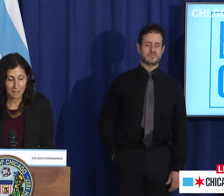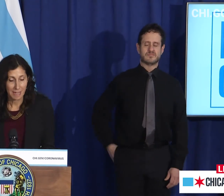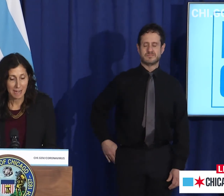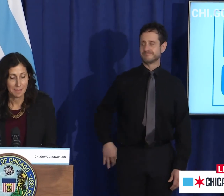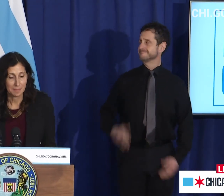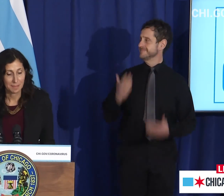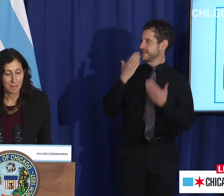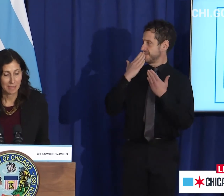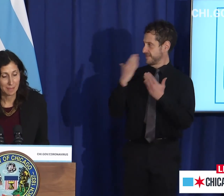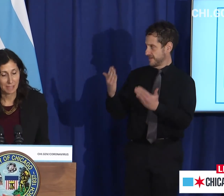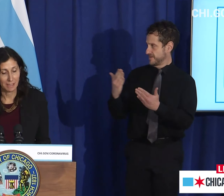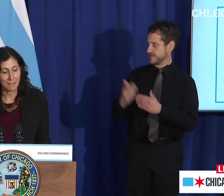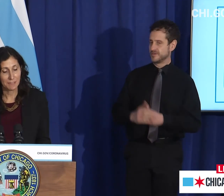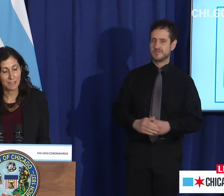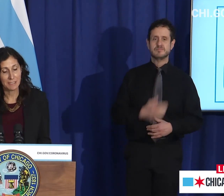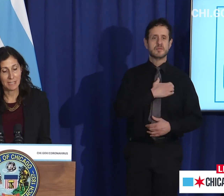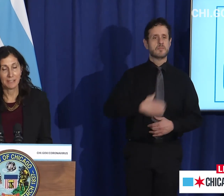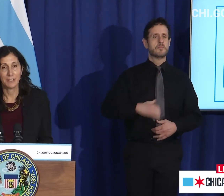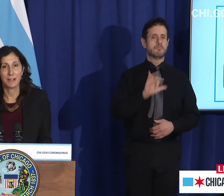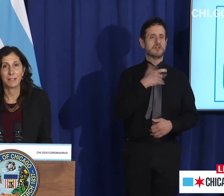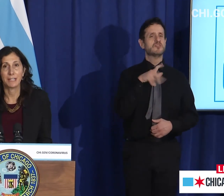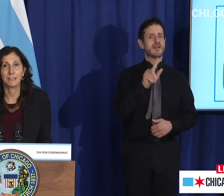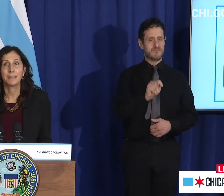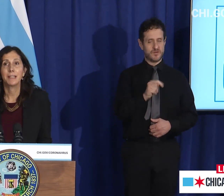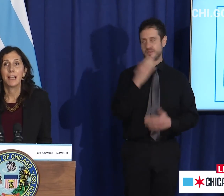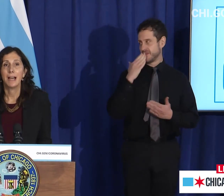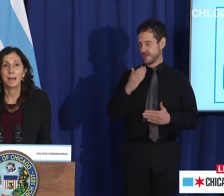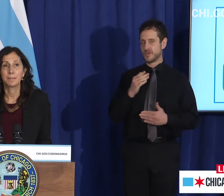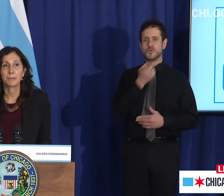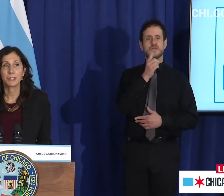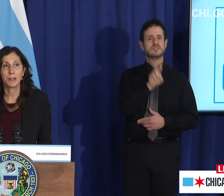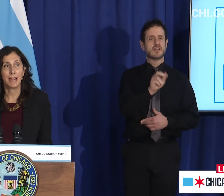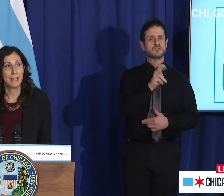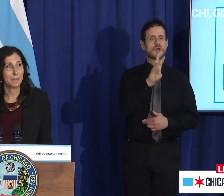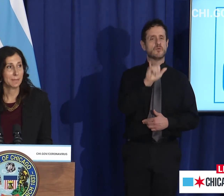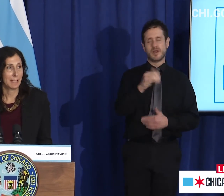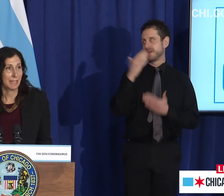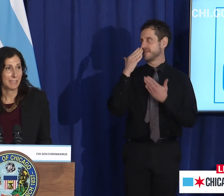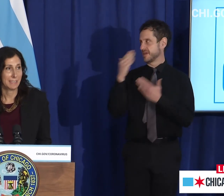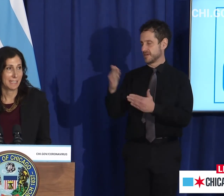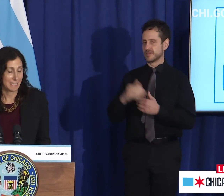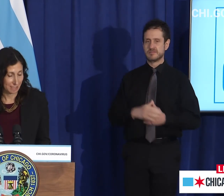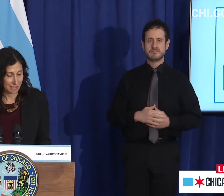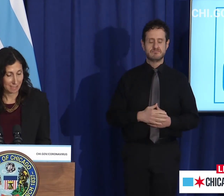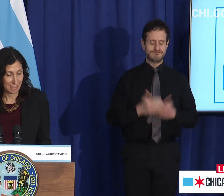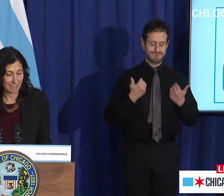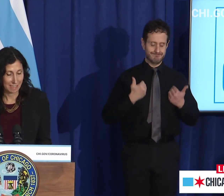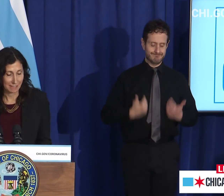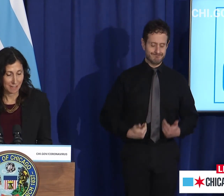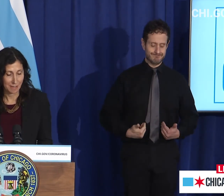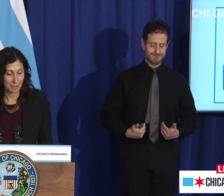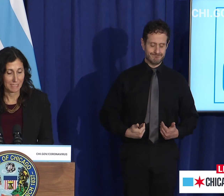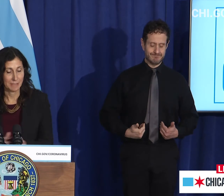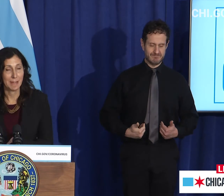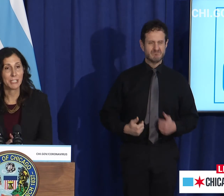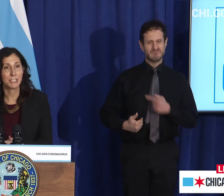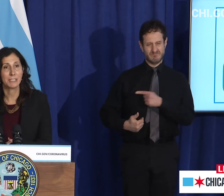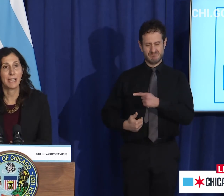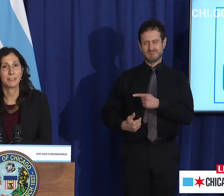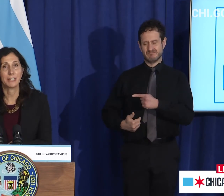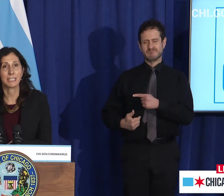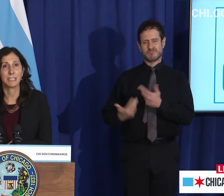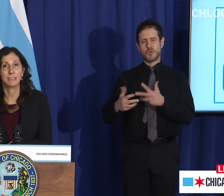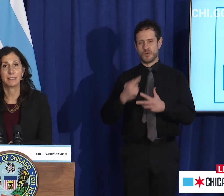Thank you, Mayor Lightfoot and Dr. Arwady. So I am, as Dr. Arwady